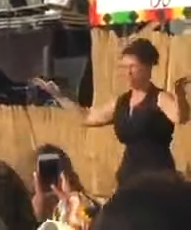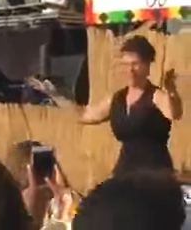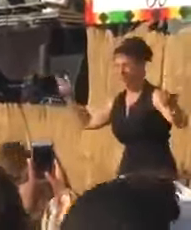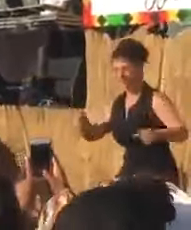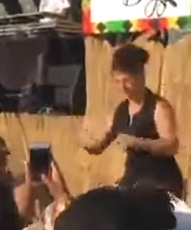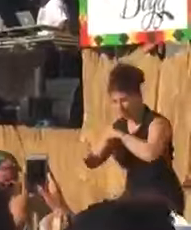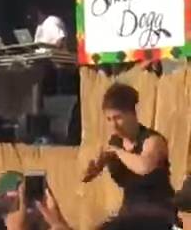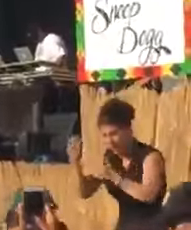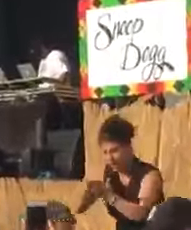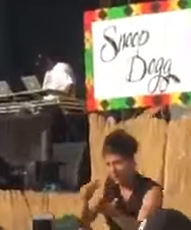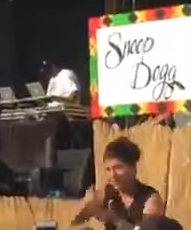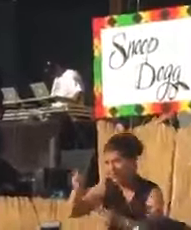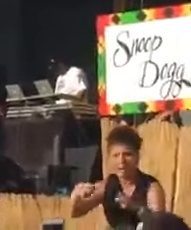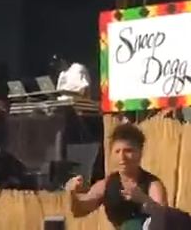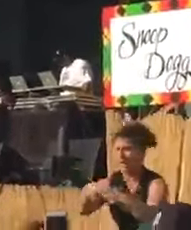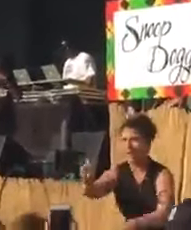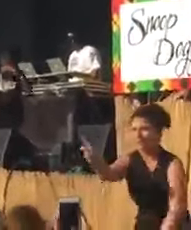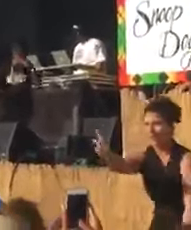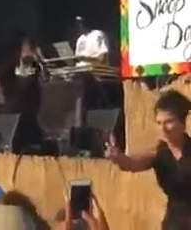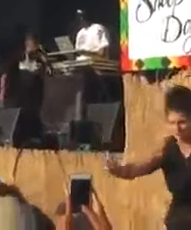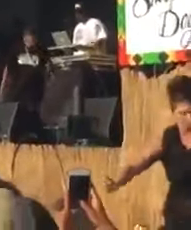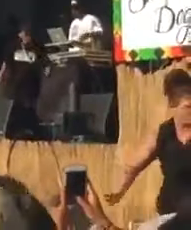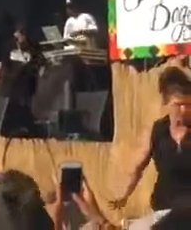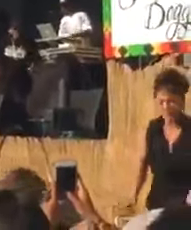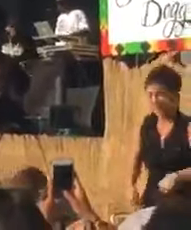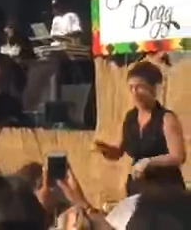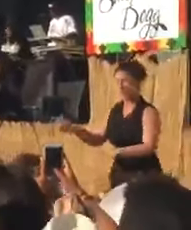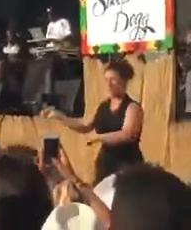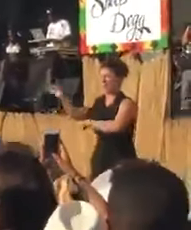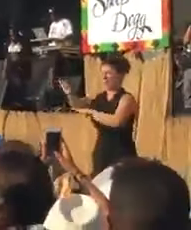me, but a bitch can't get a blood about me.